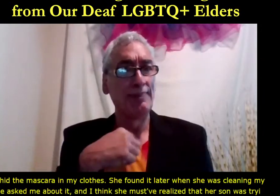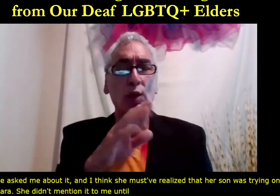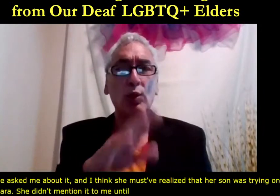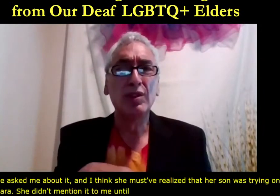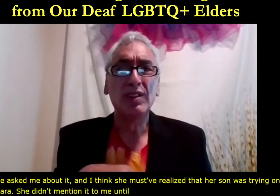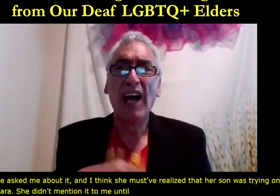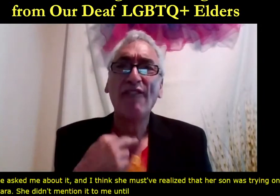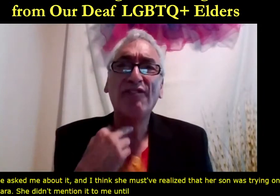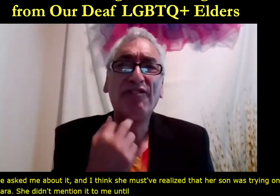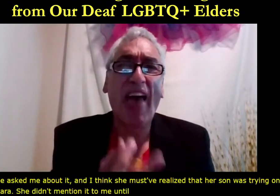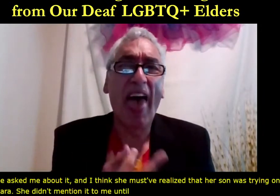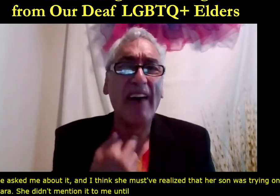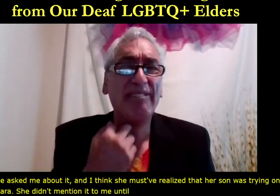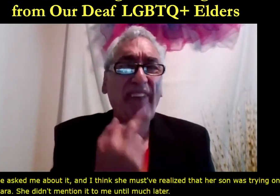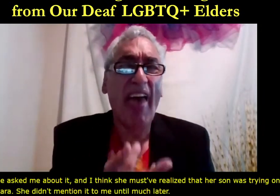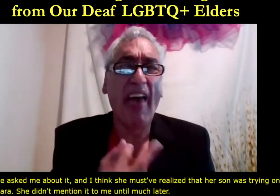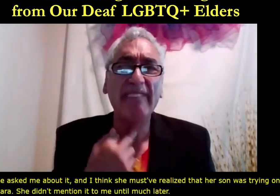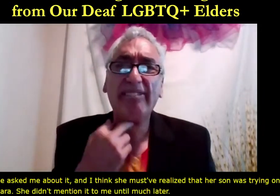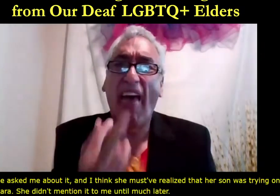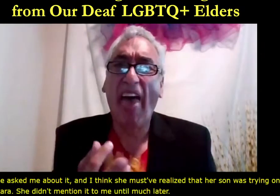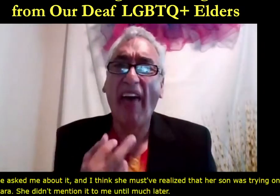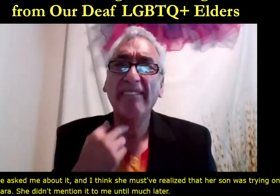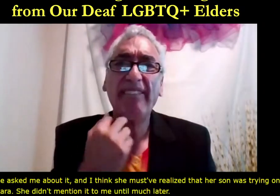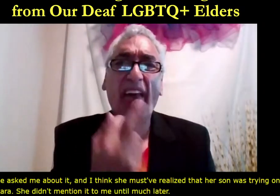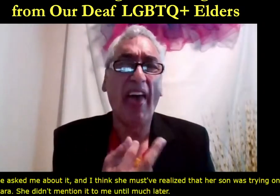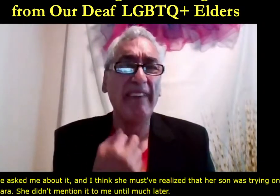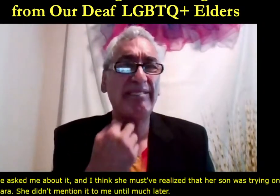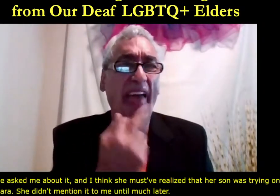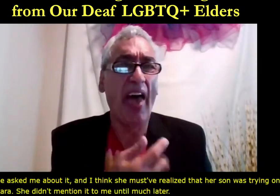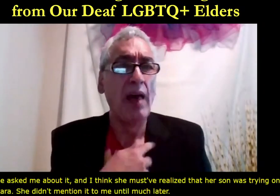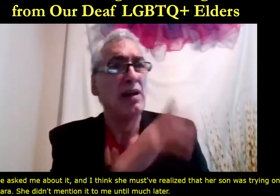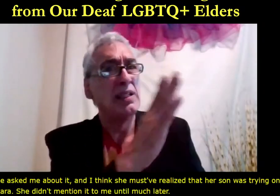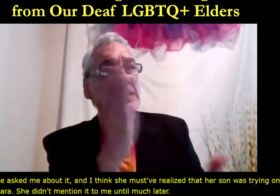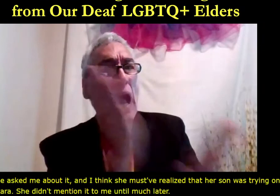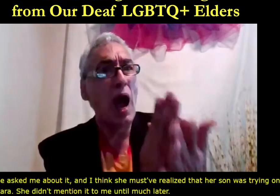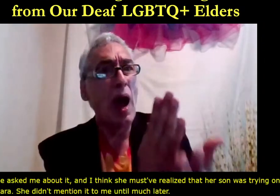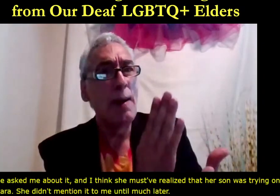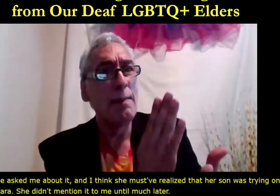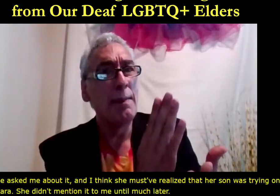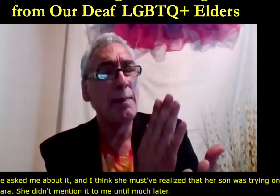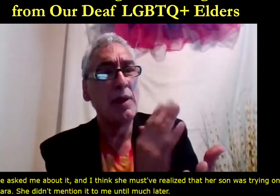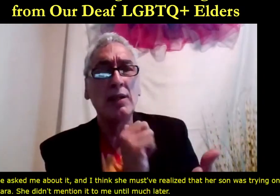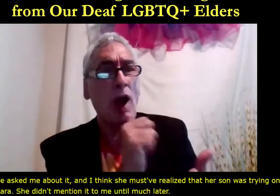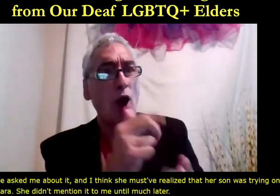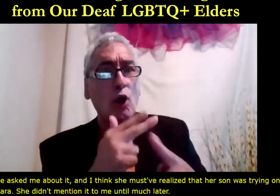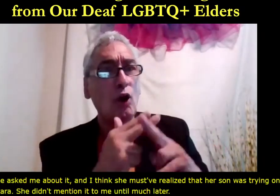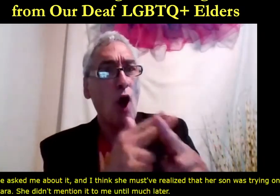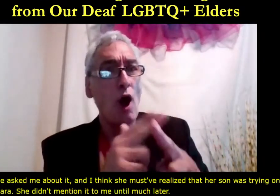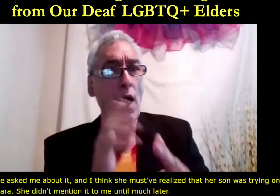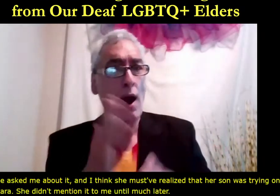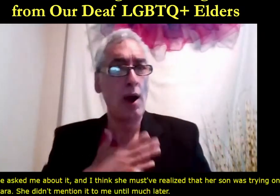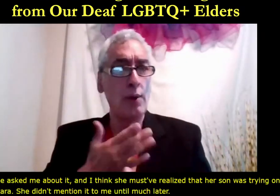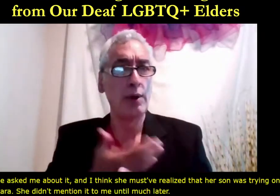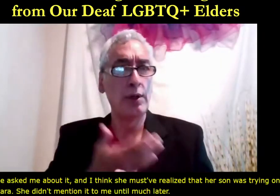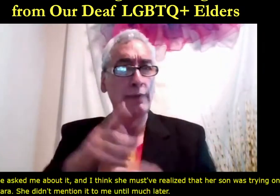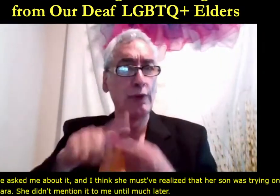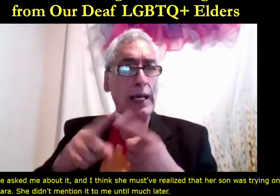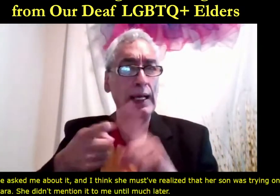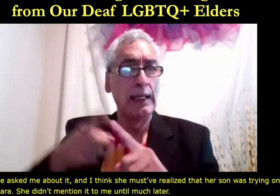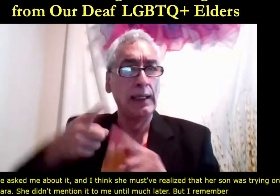told me hey and she was she was using this um she was saying